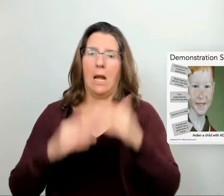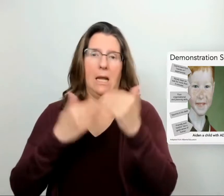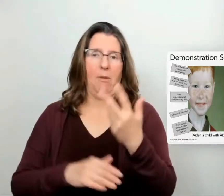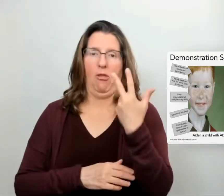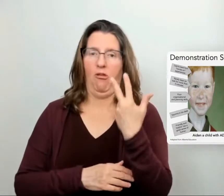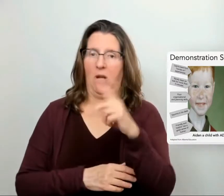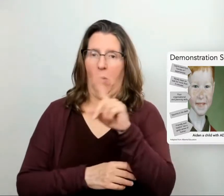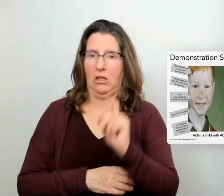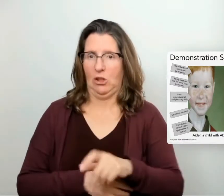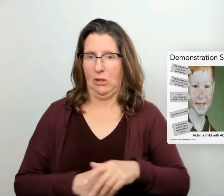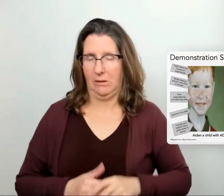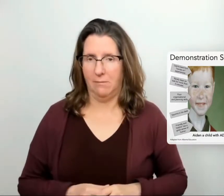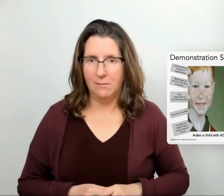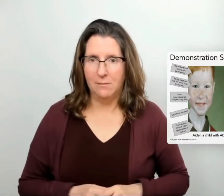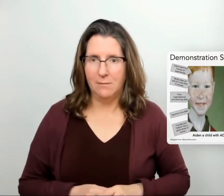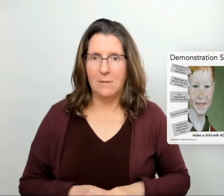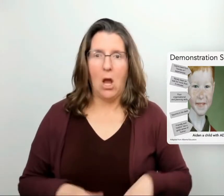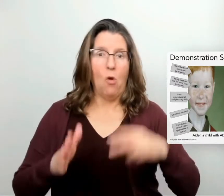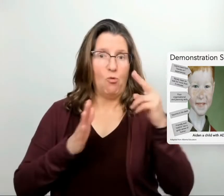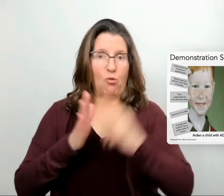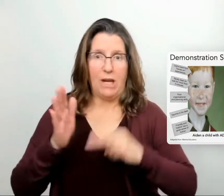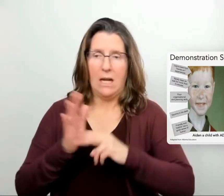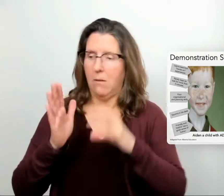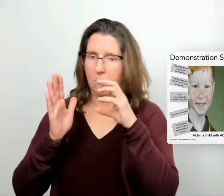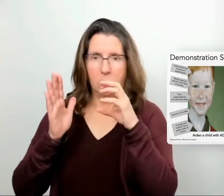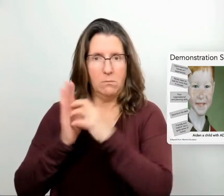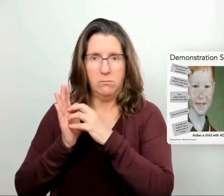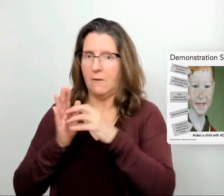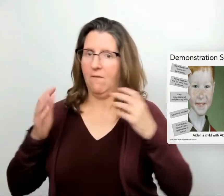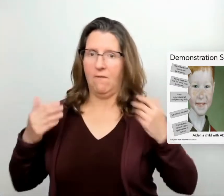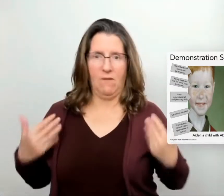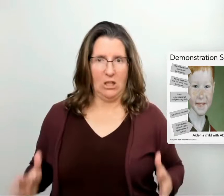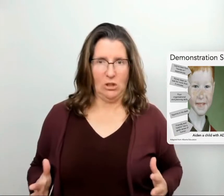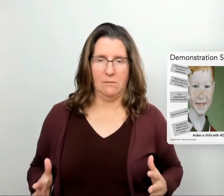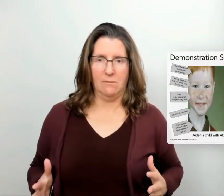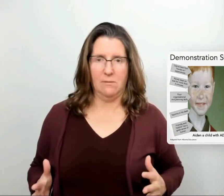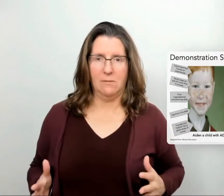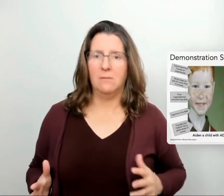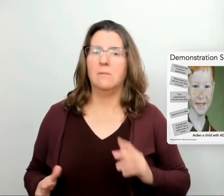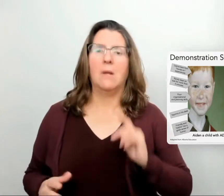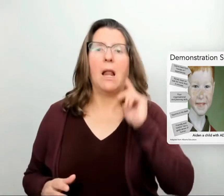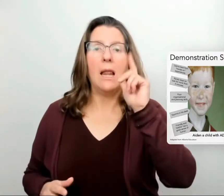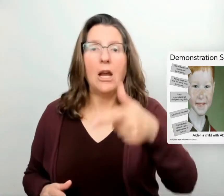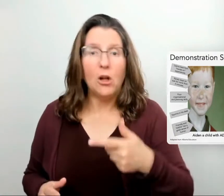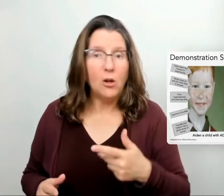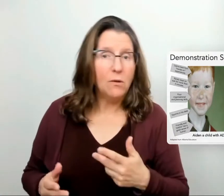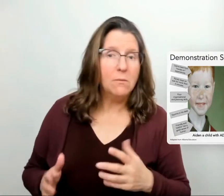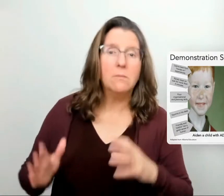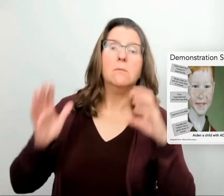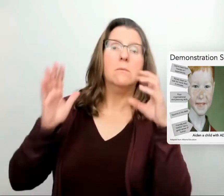were limited to 3 questions. Reading was limited to 1 paragraph at a time. After an interval, I would